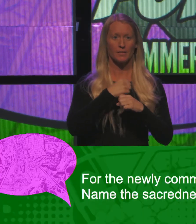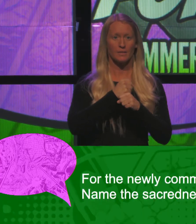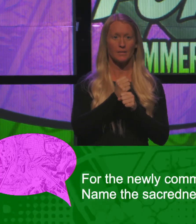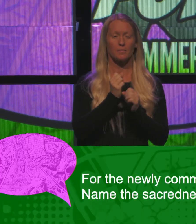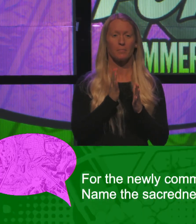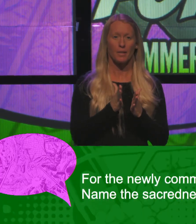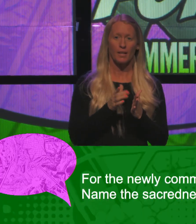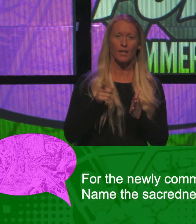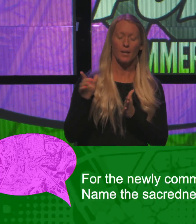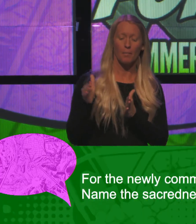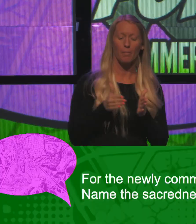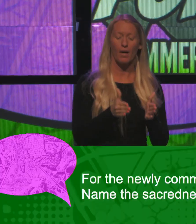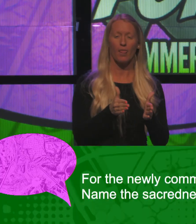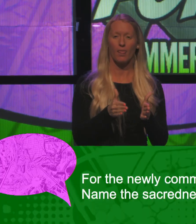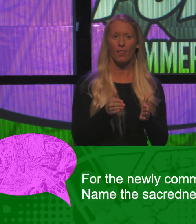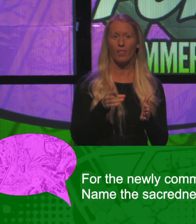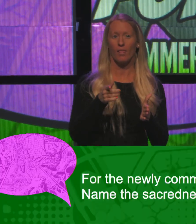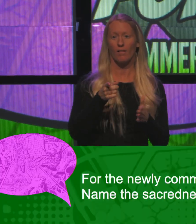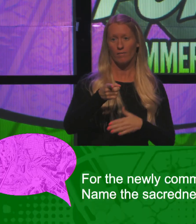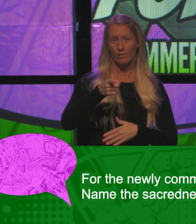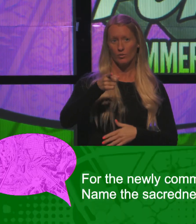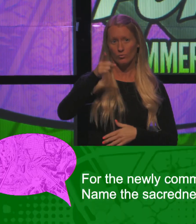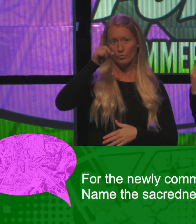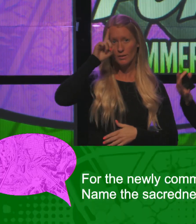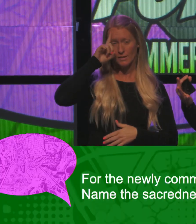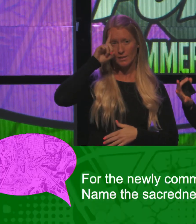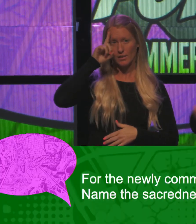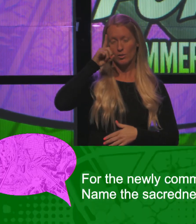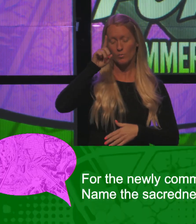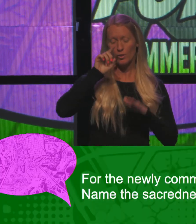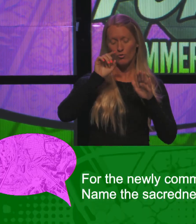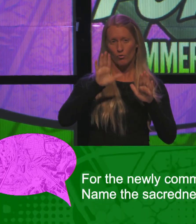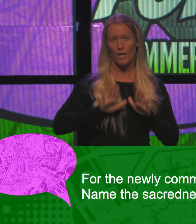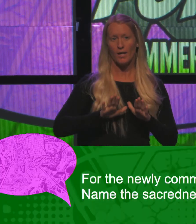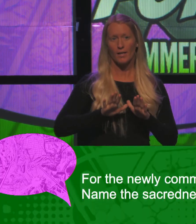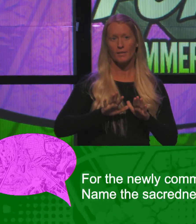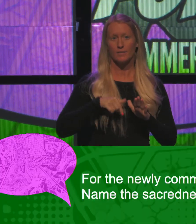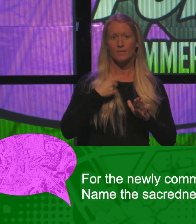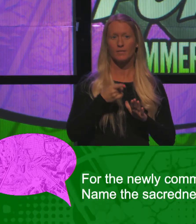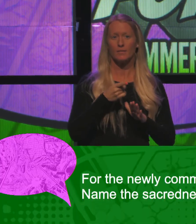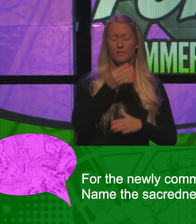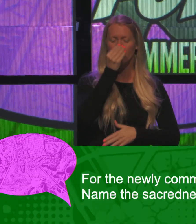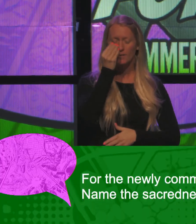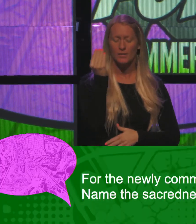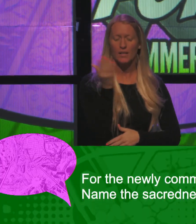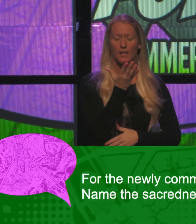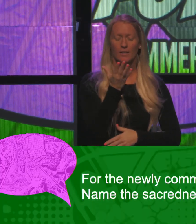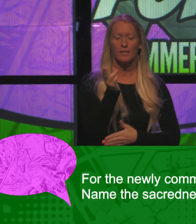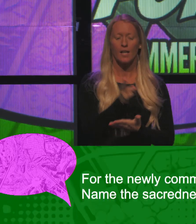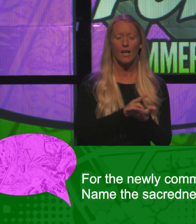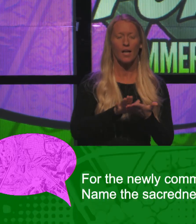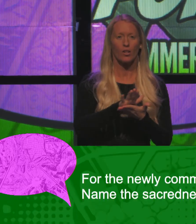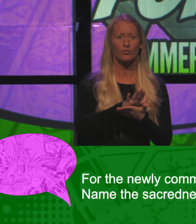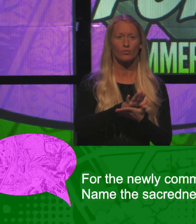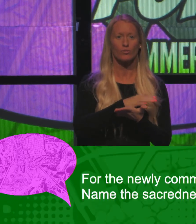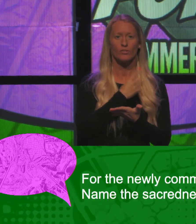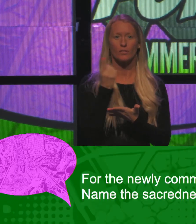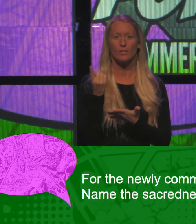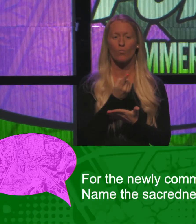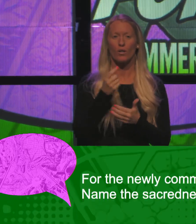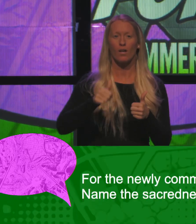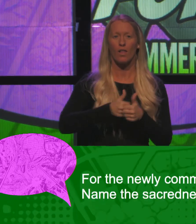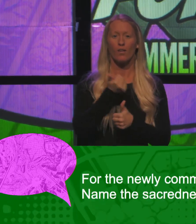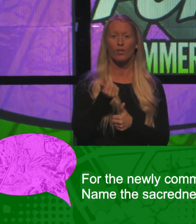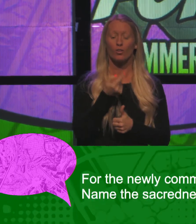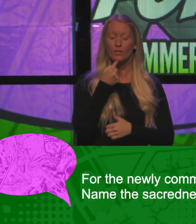I think that it would be great to speak the sacredness into someone else, to tell someone that you see it